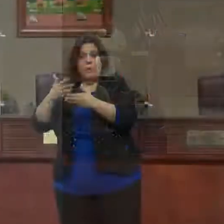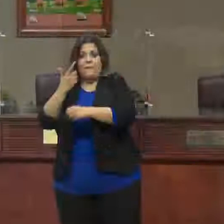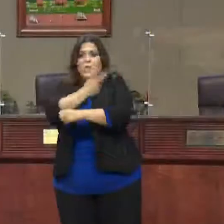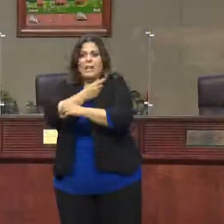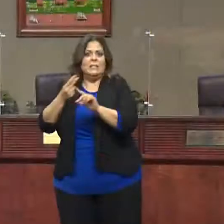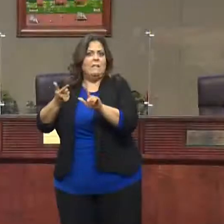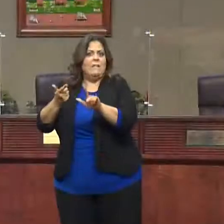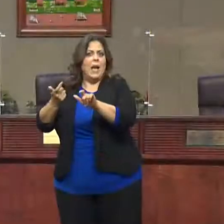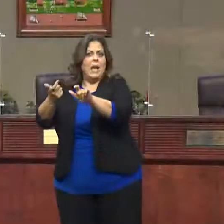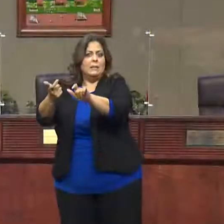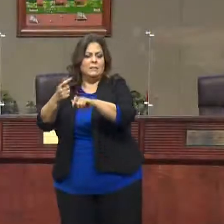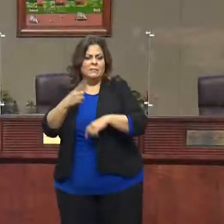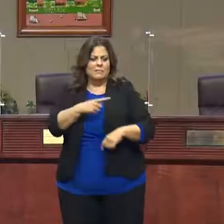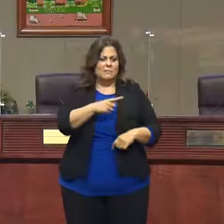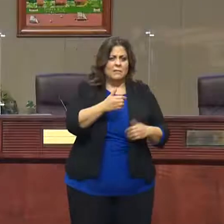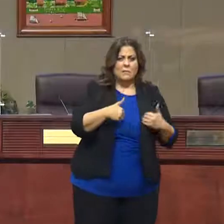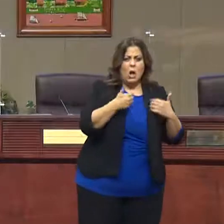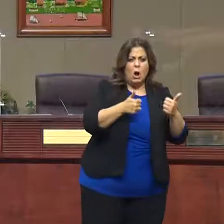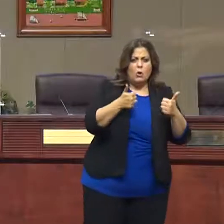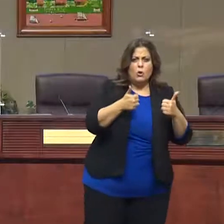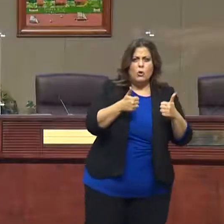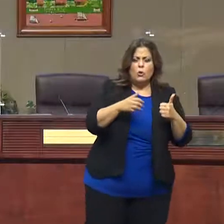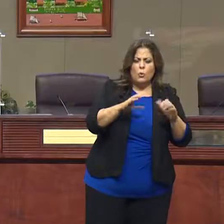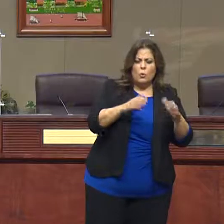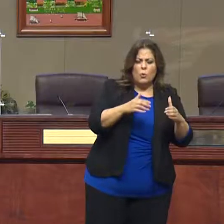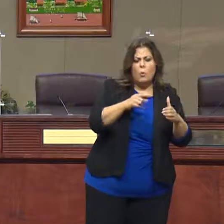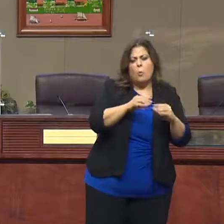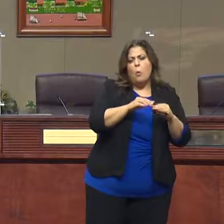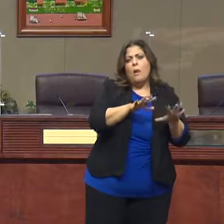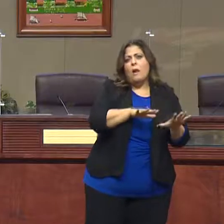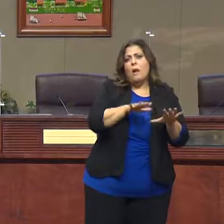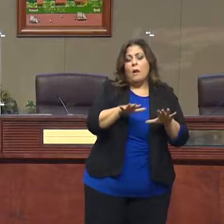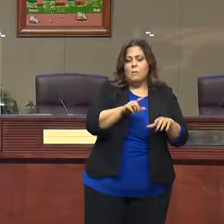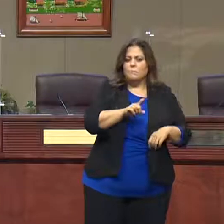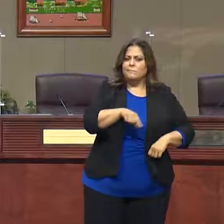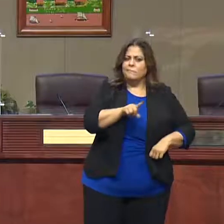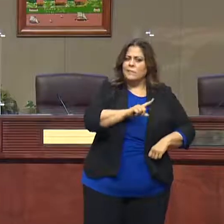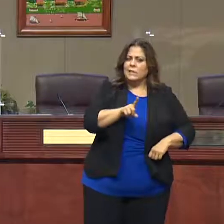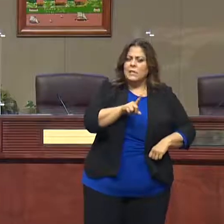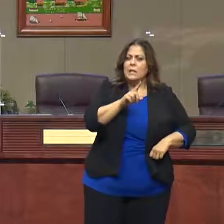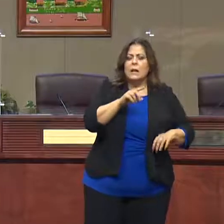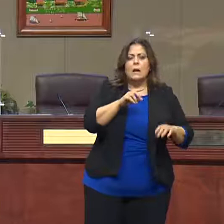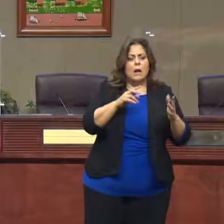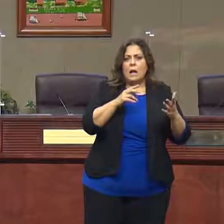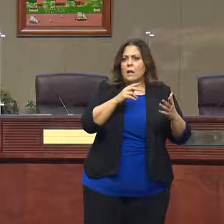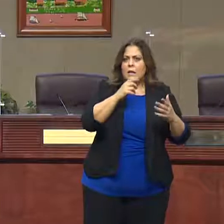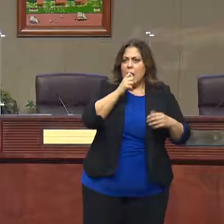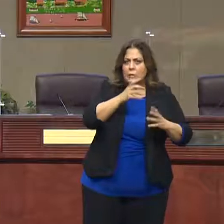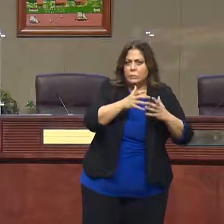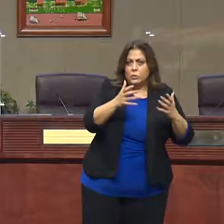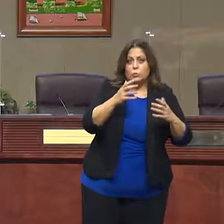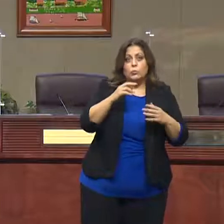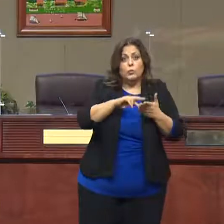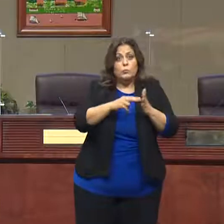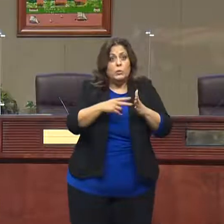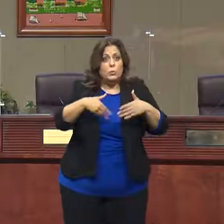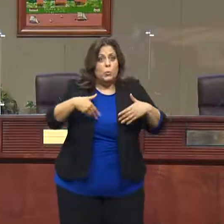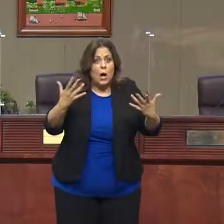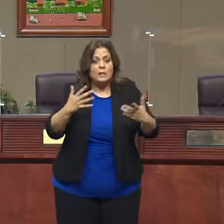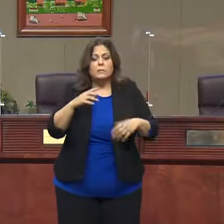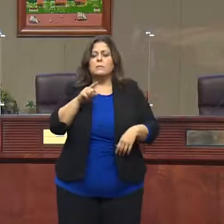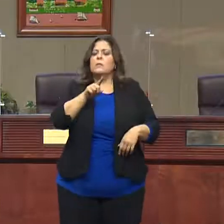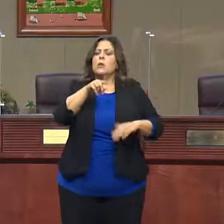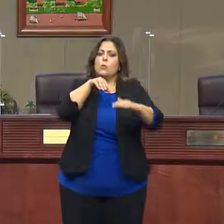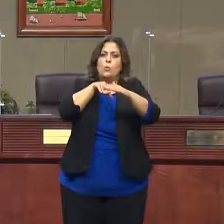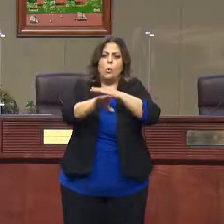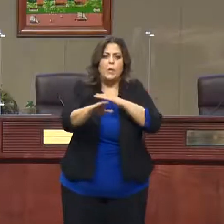population. So this is to say that it's important still to avoid gatherings, large gatherings. If you are all vaccinated,